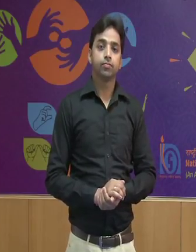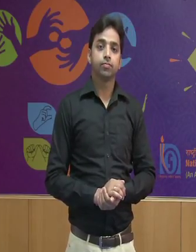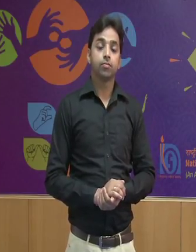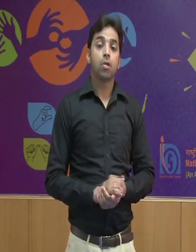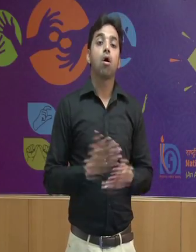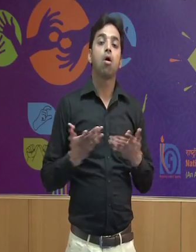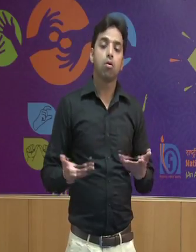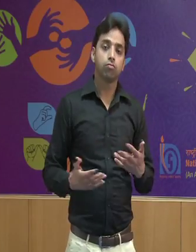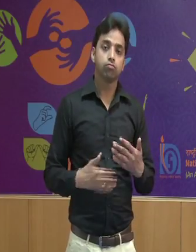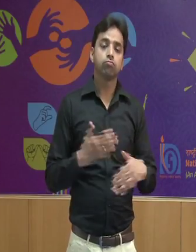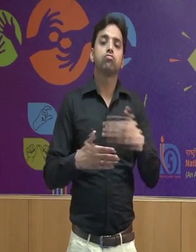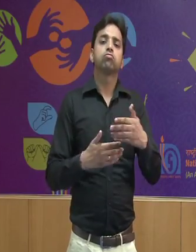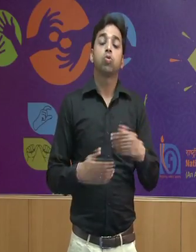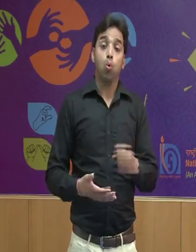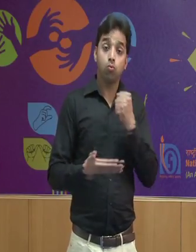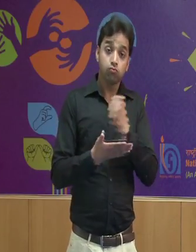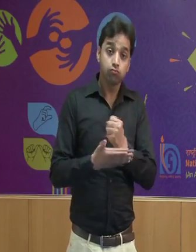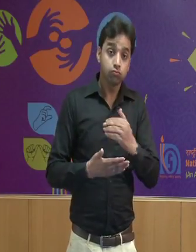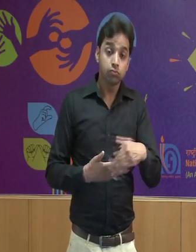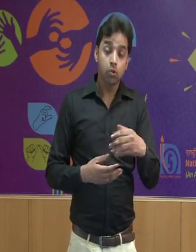However, it was not necessary to give Stridhana.